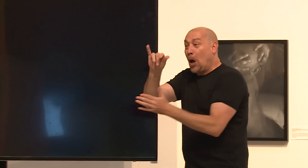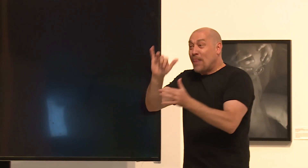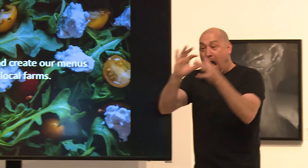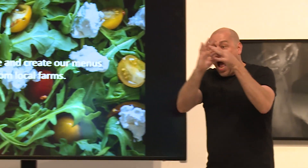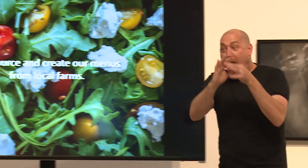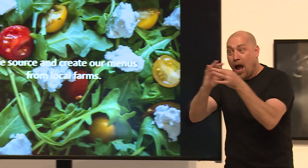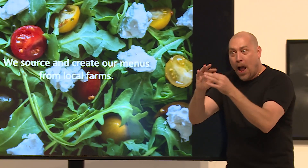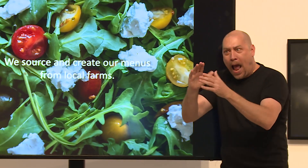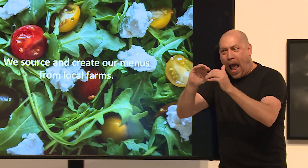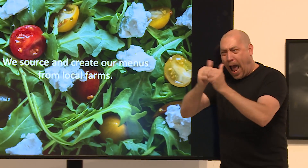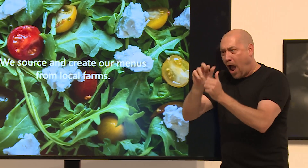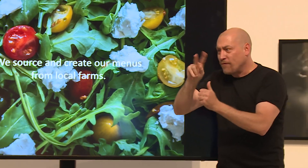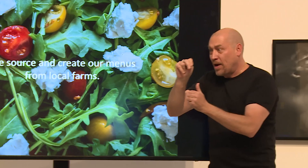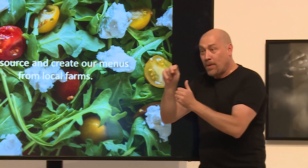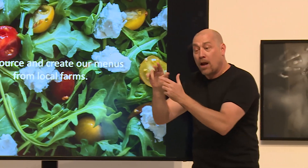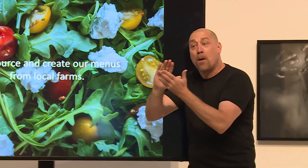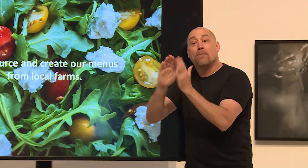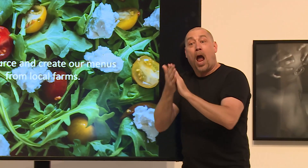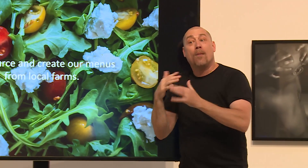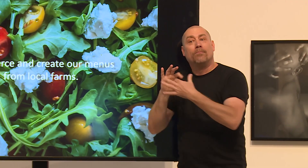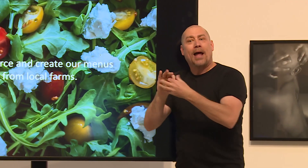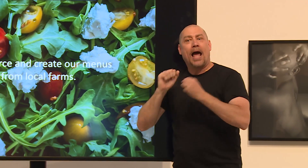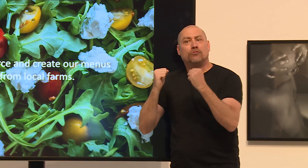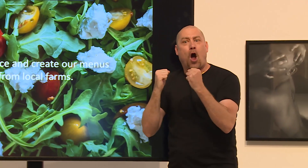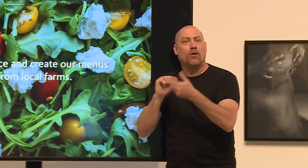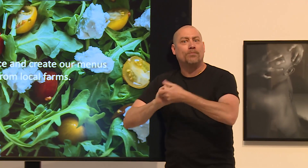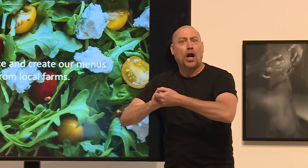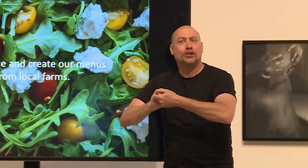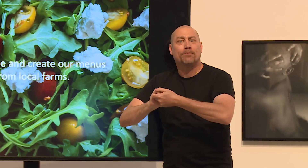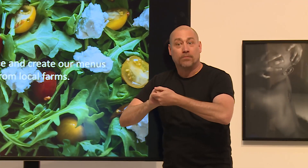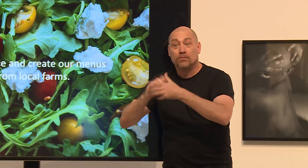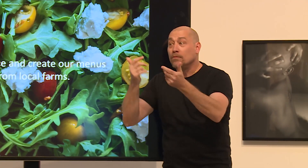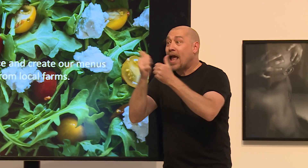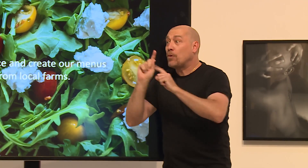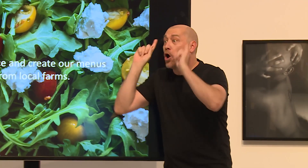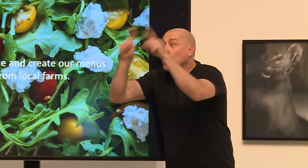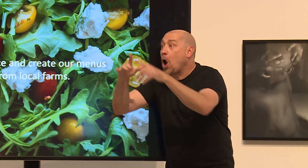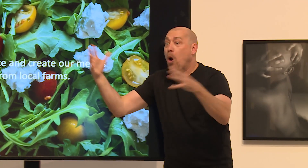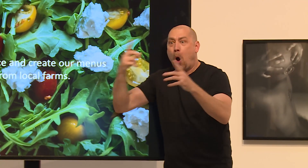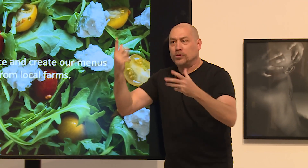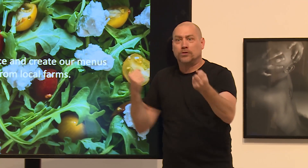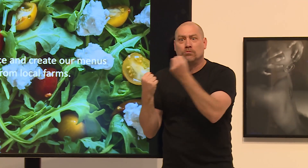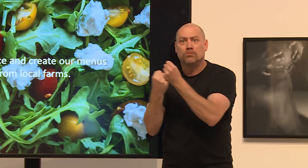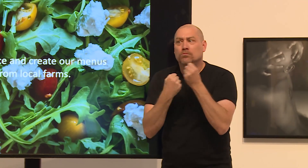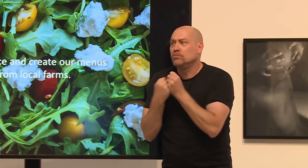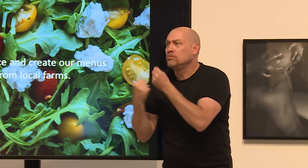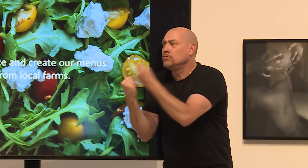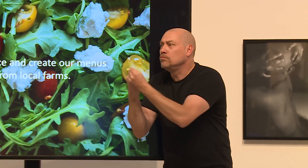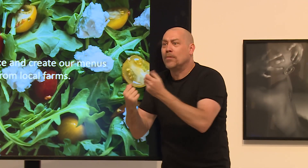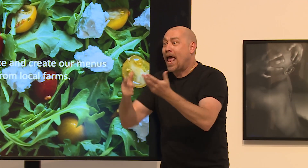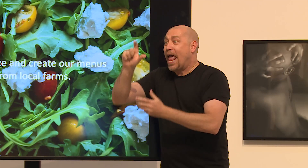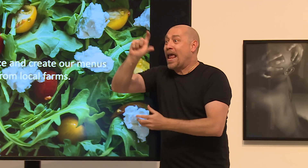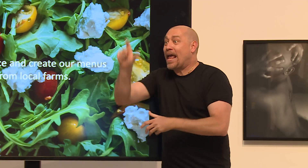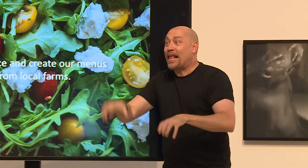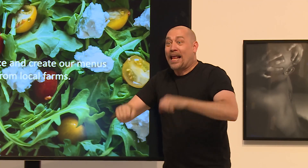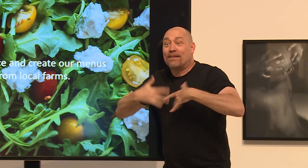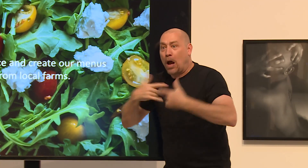The point is that we develop these partnerships, and you never know where they're going to take you. And so our ability to go and support these activities